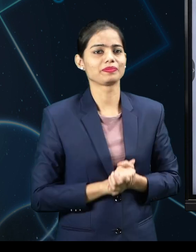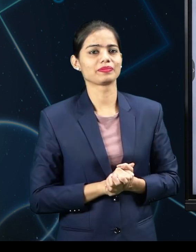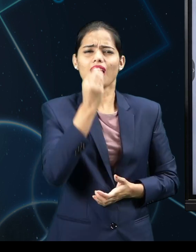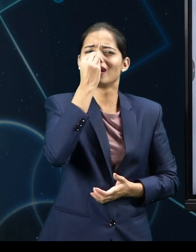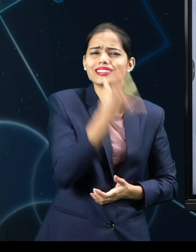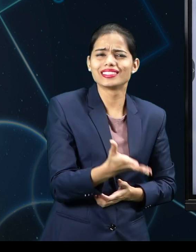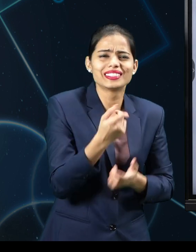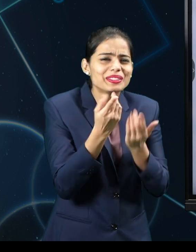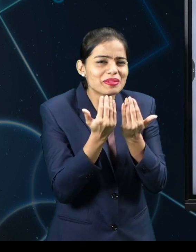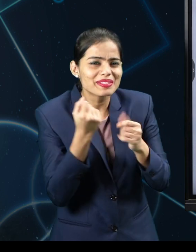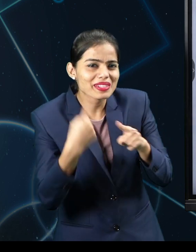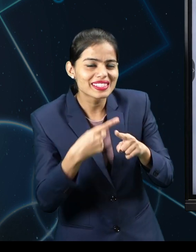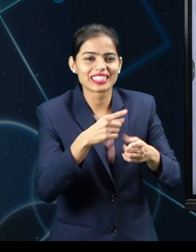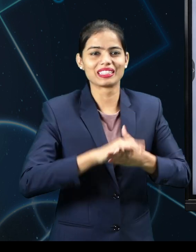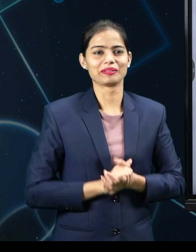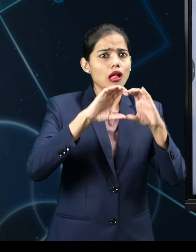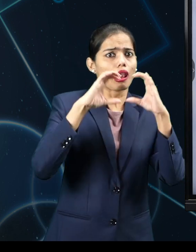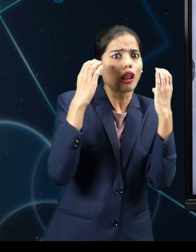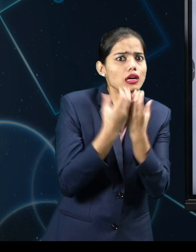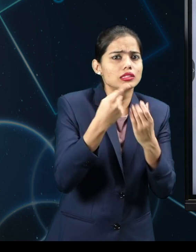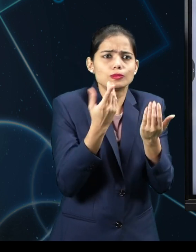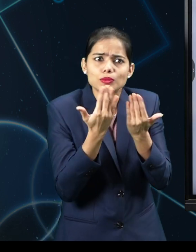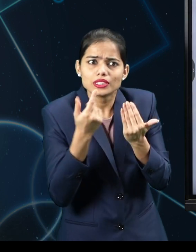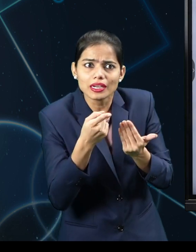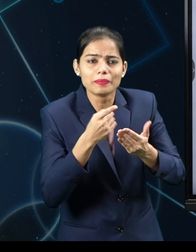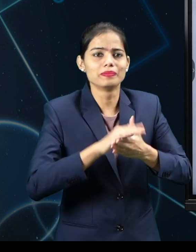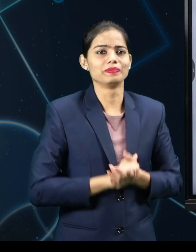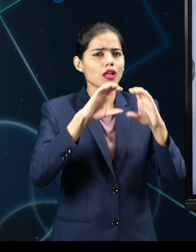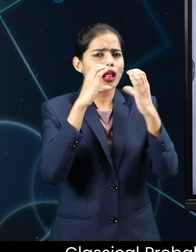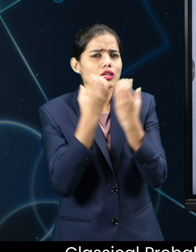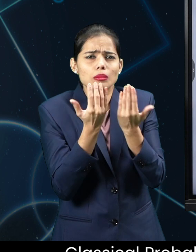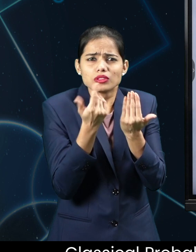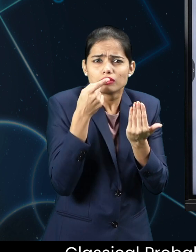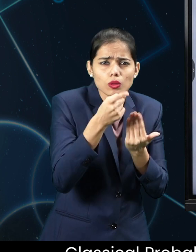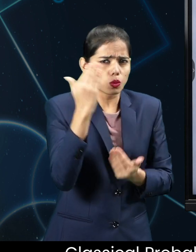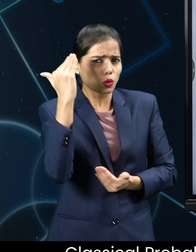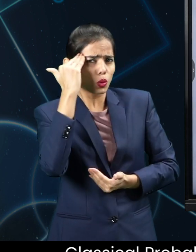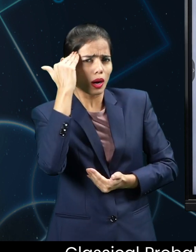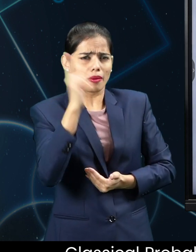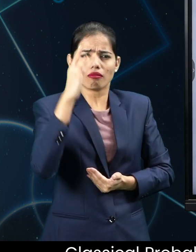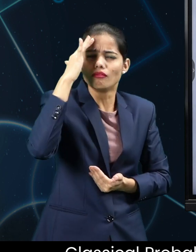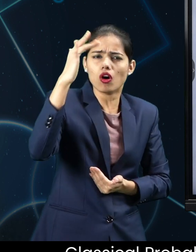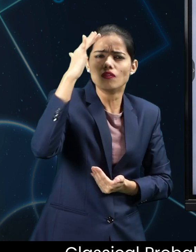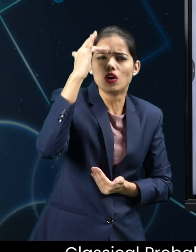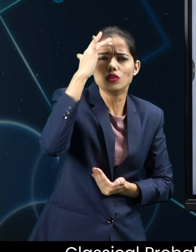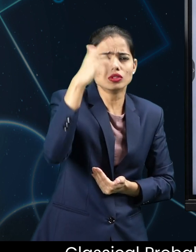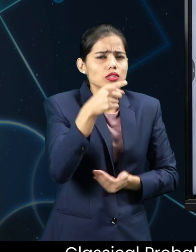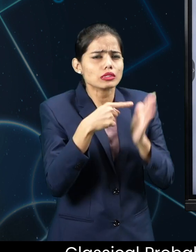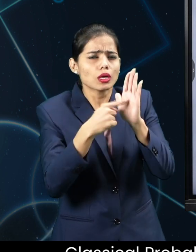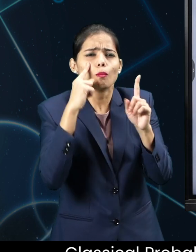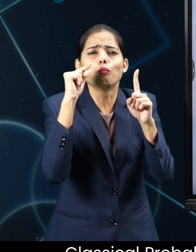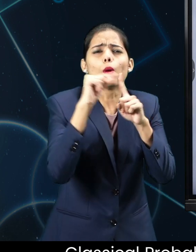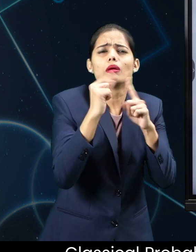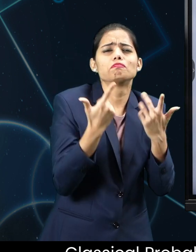probability, empirical probability. Classical probability. Classical probability, also known as the